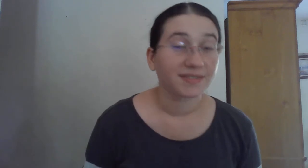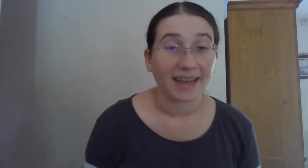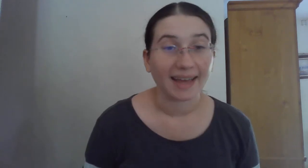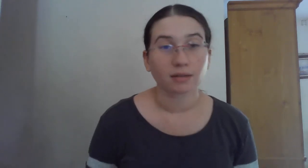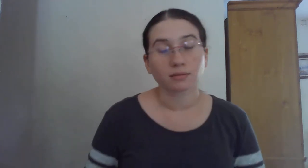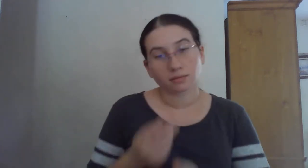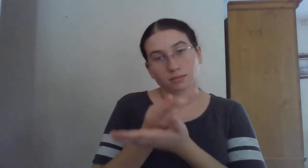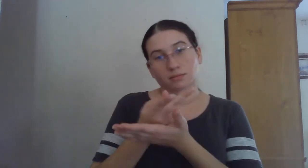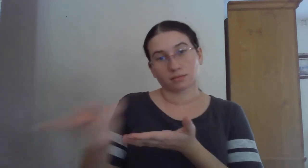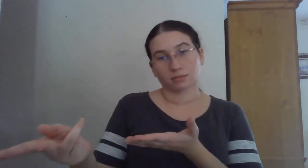fail,